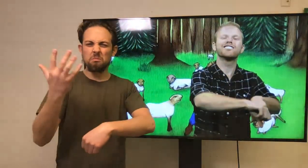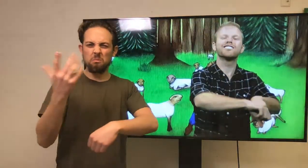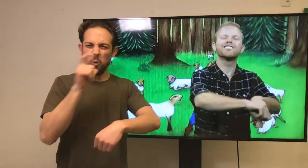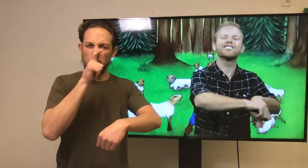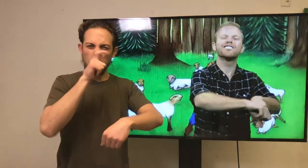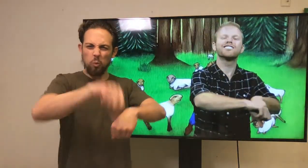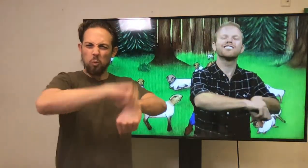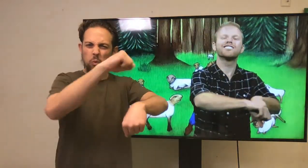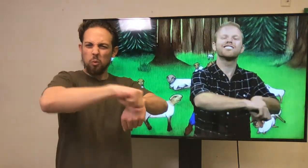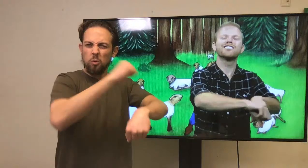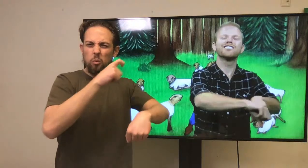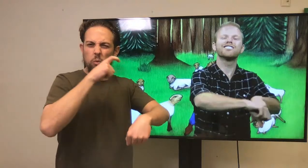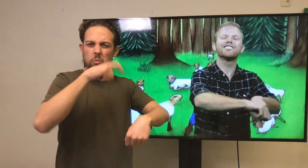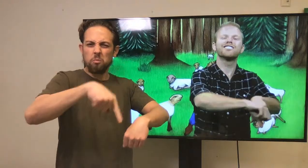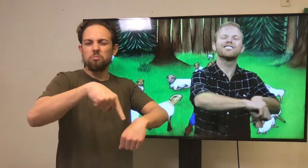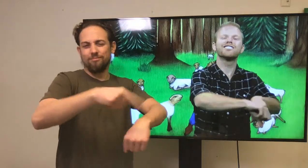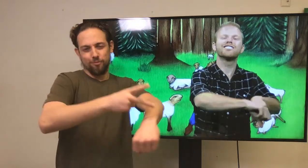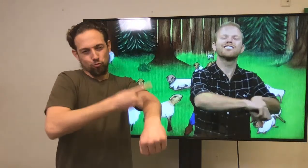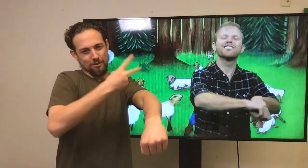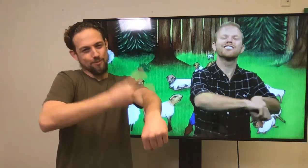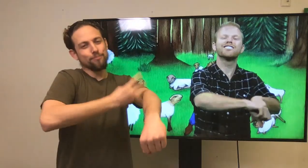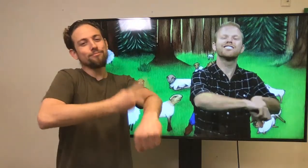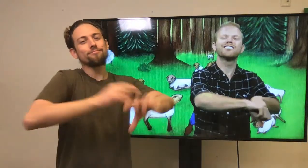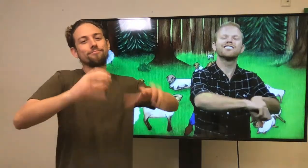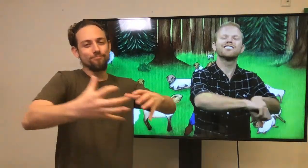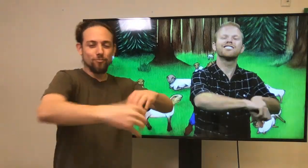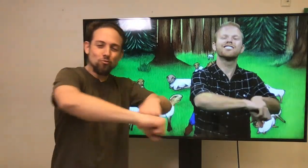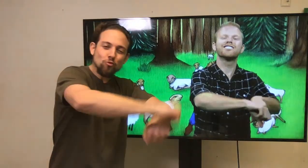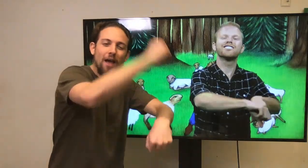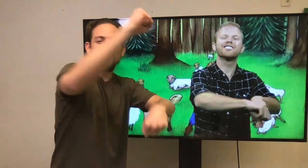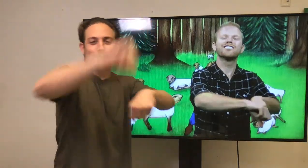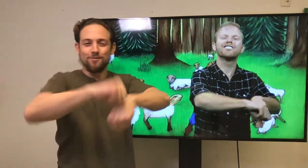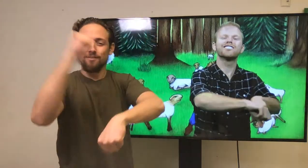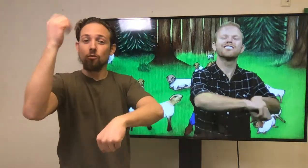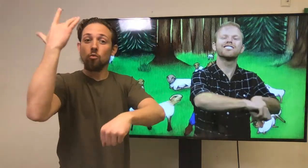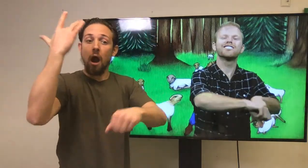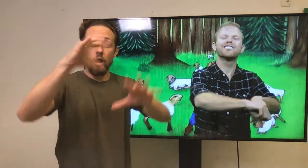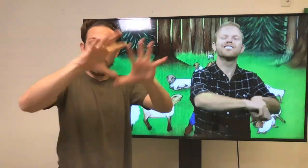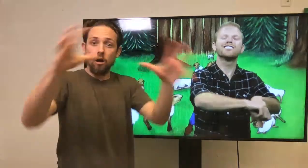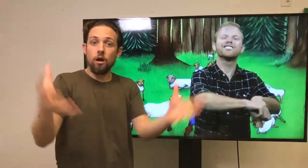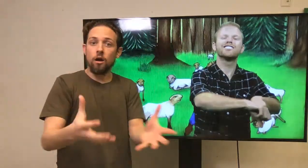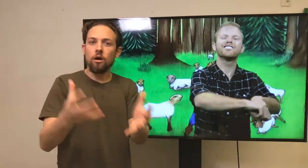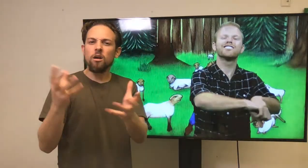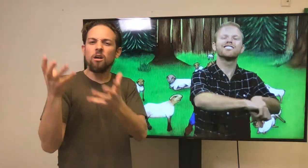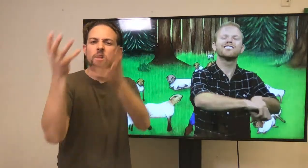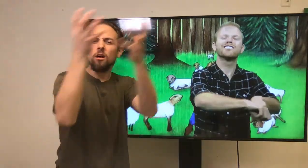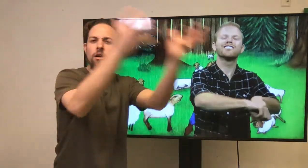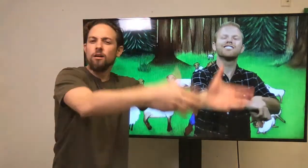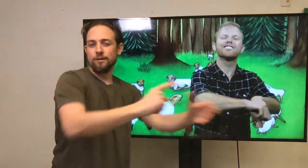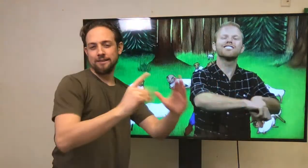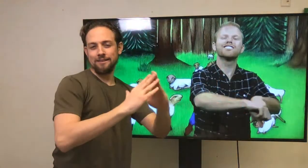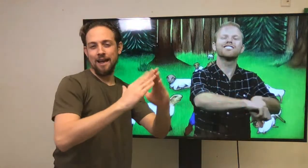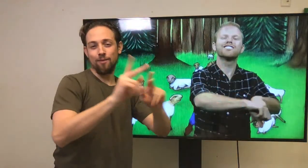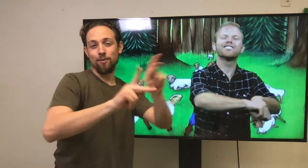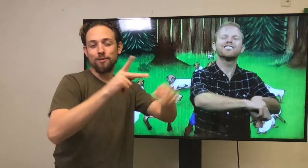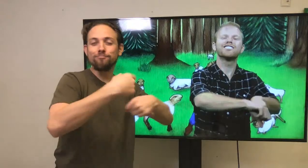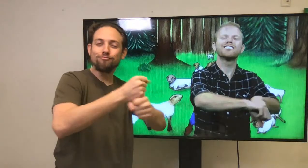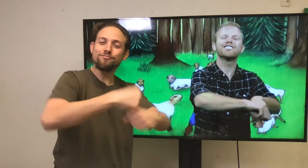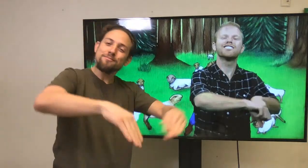You can see he's showing to shave. So who are they shaving? Of course, they're shaving the sheep, because they want to bring the